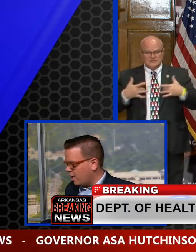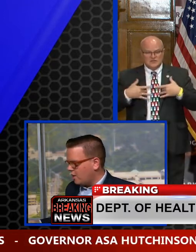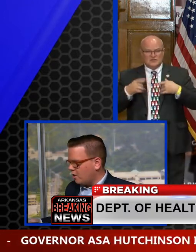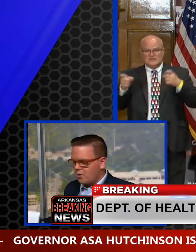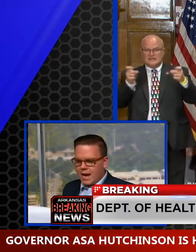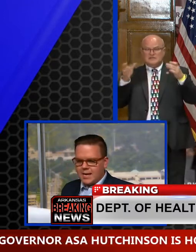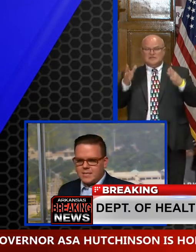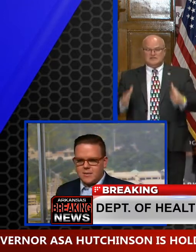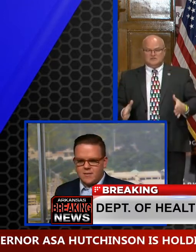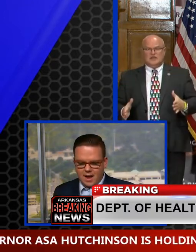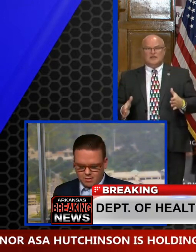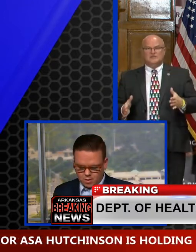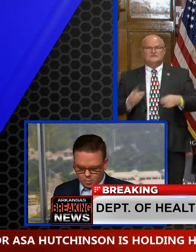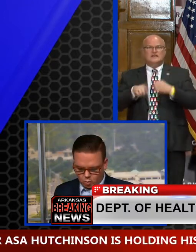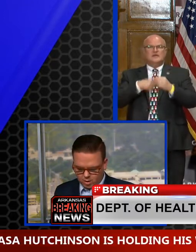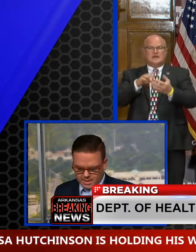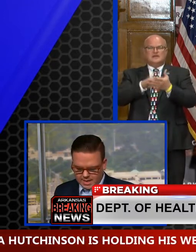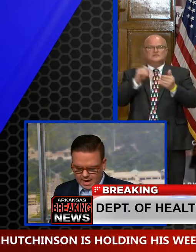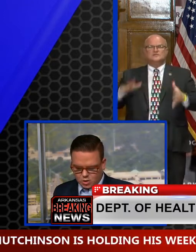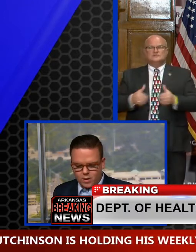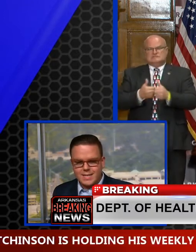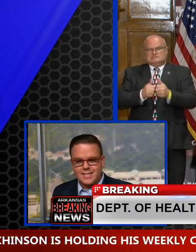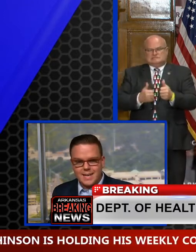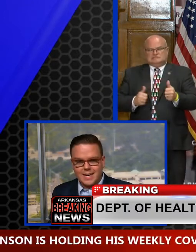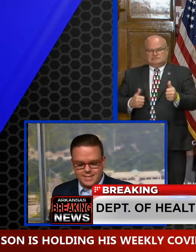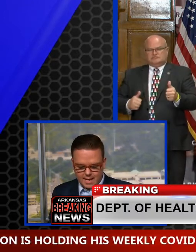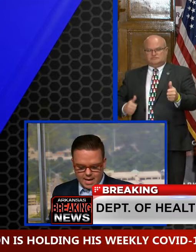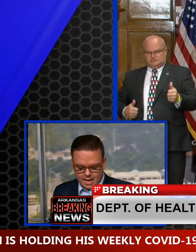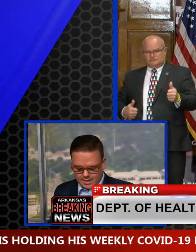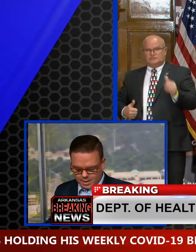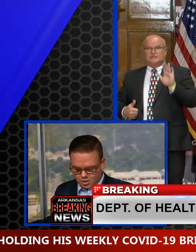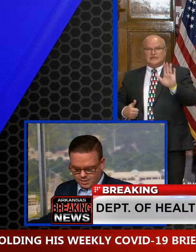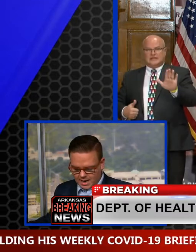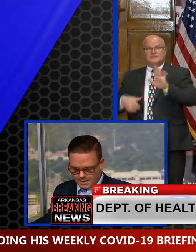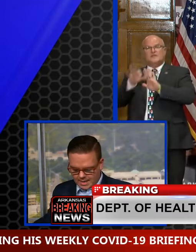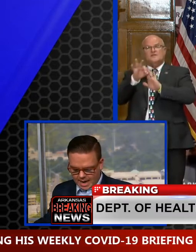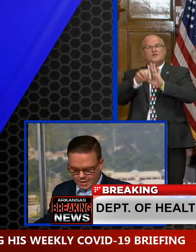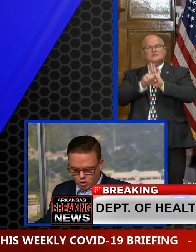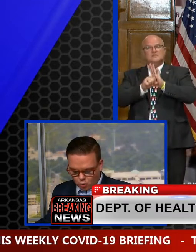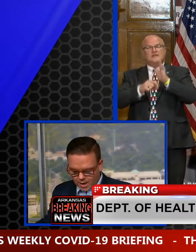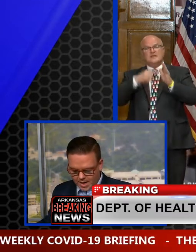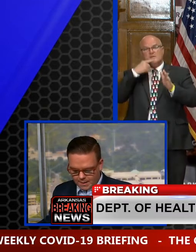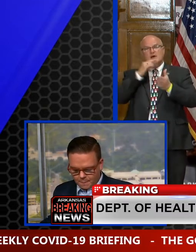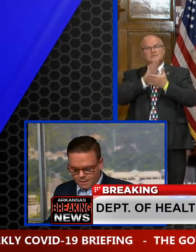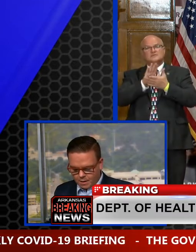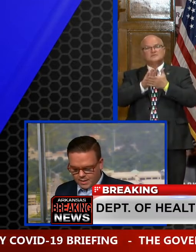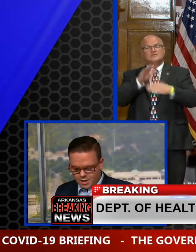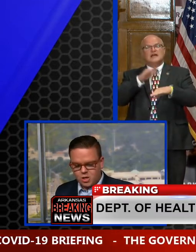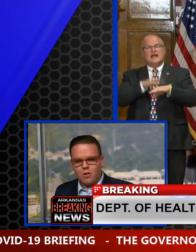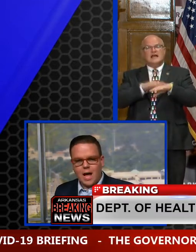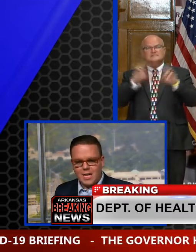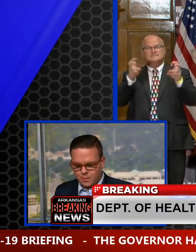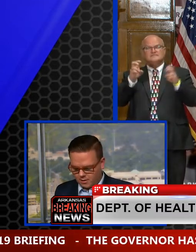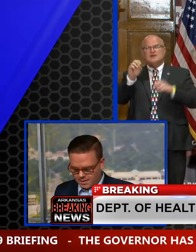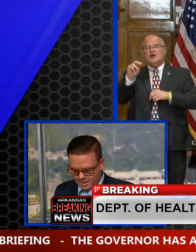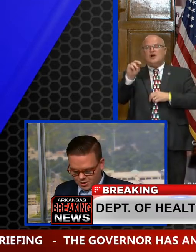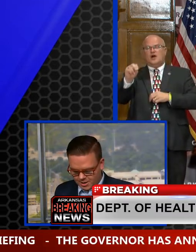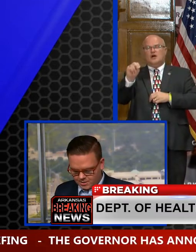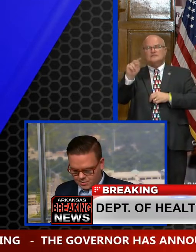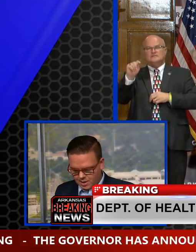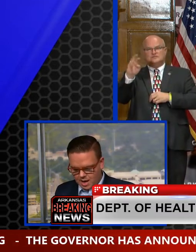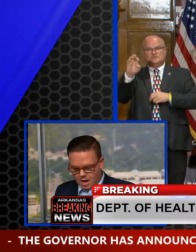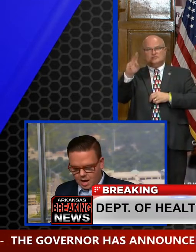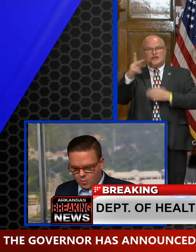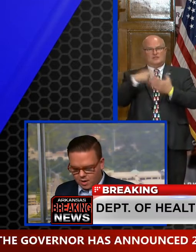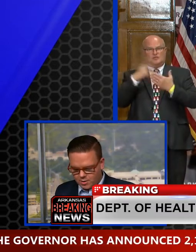2,141 new cases of the virus reported today, 26 additional deaths and 20 additional